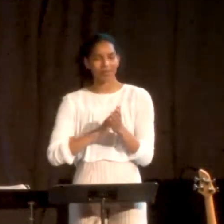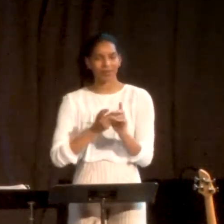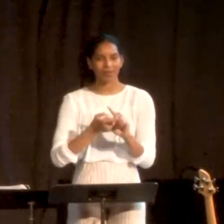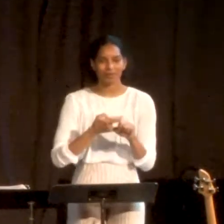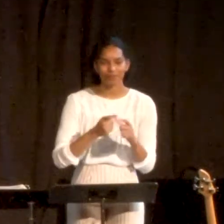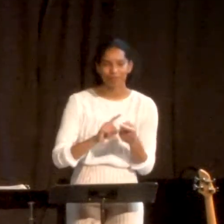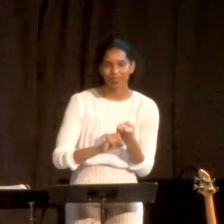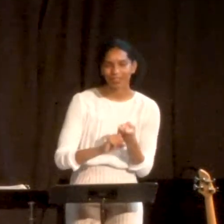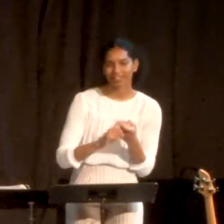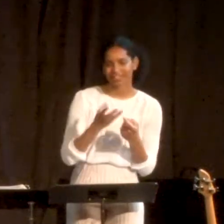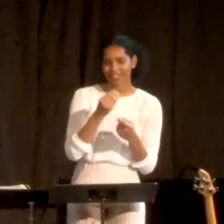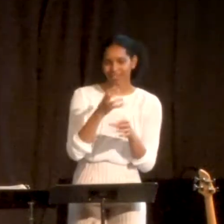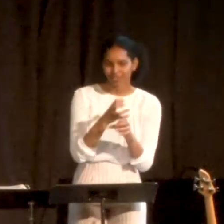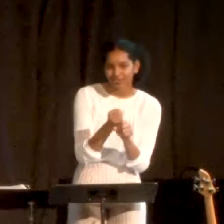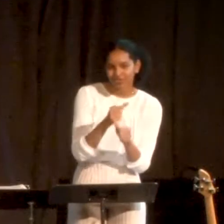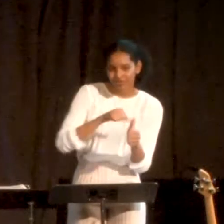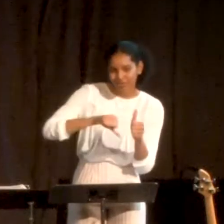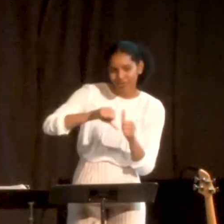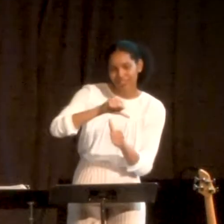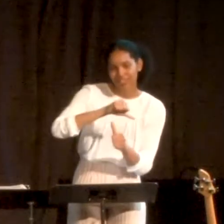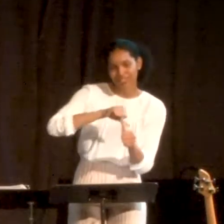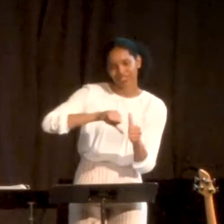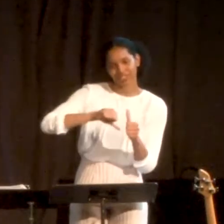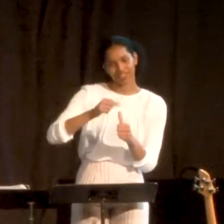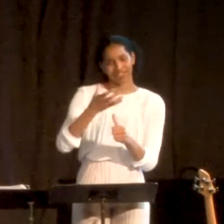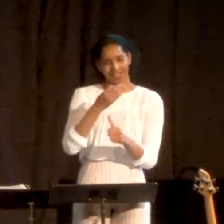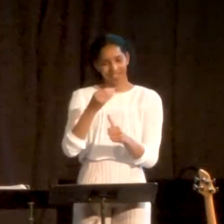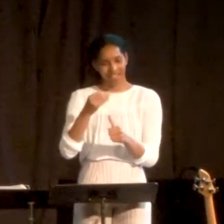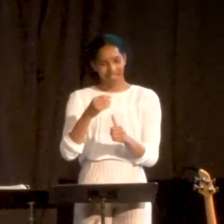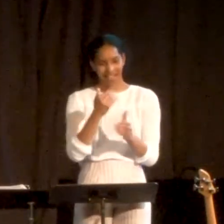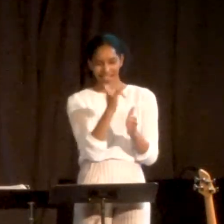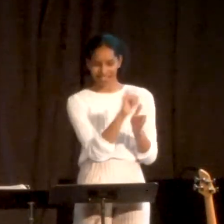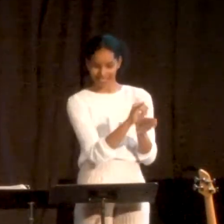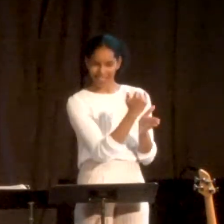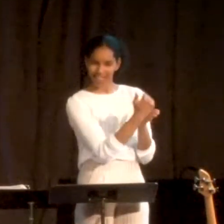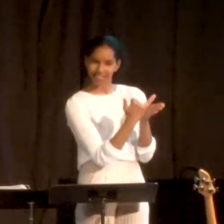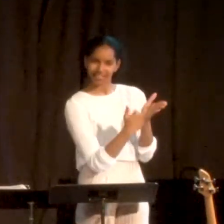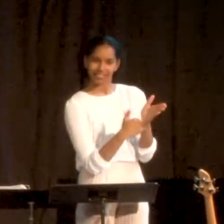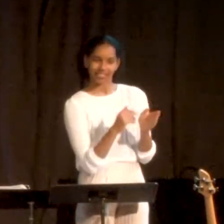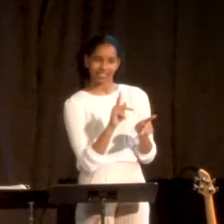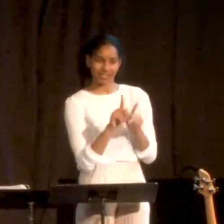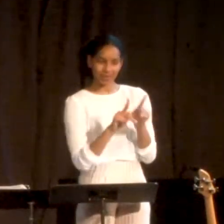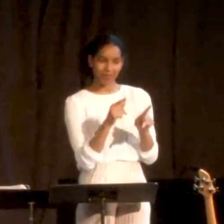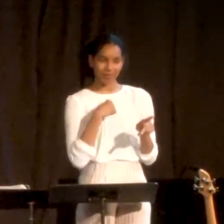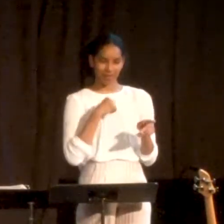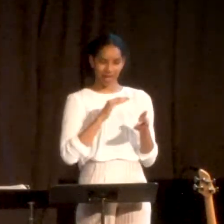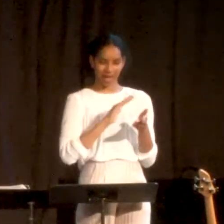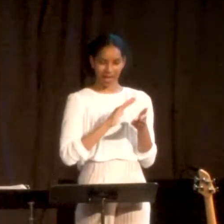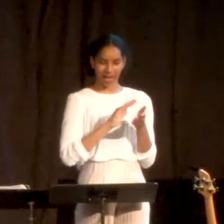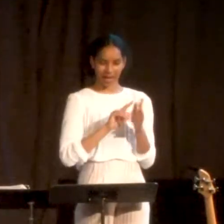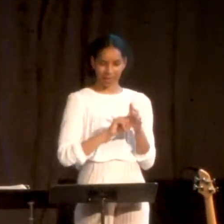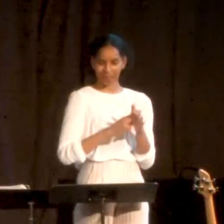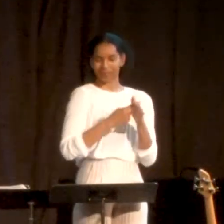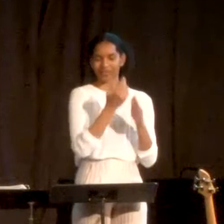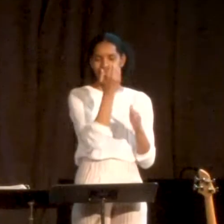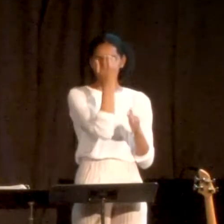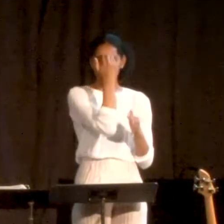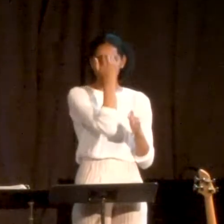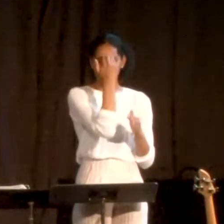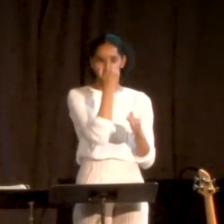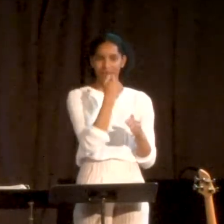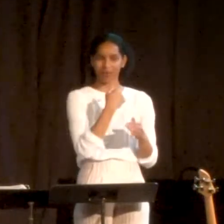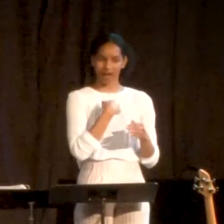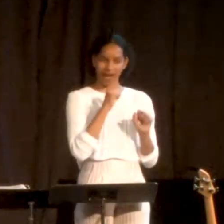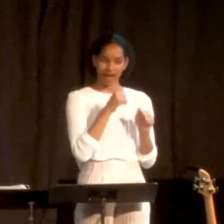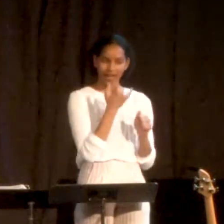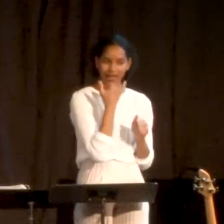These become the church people I keep on speed dial. They're the first ones I turn